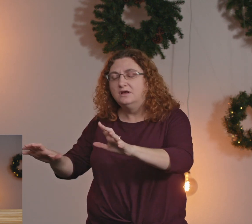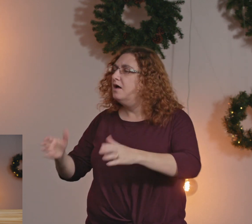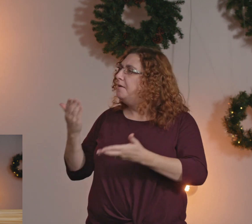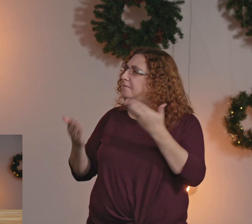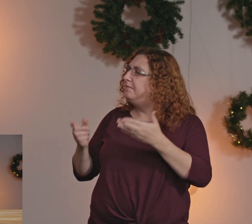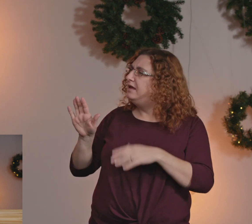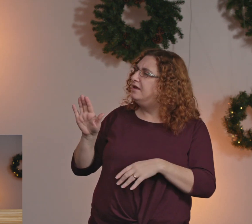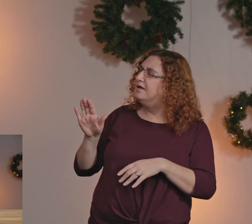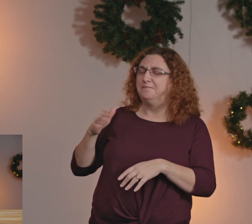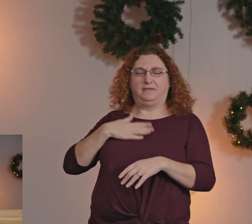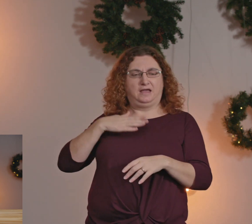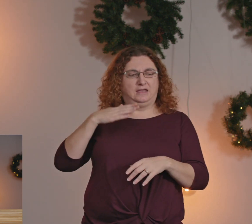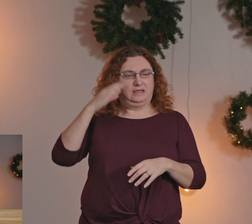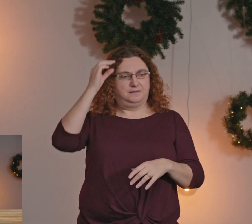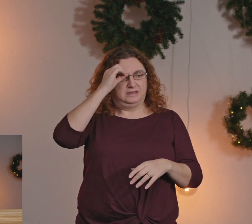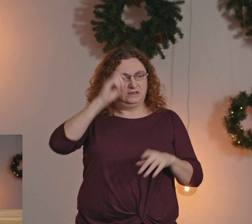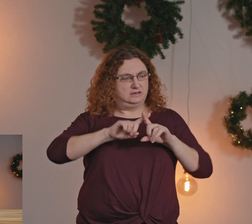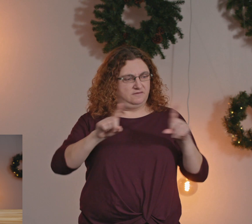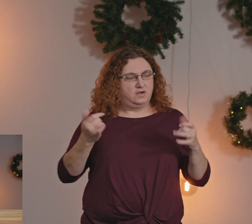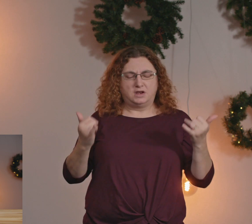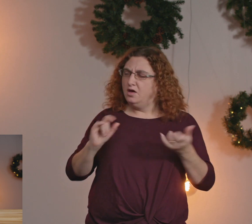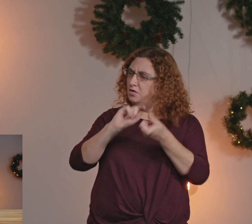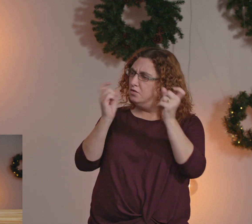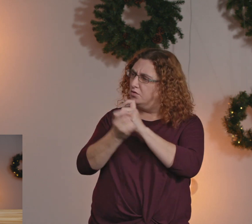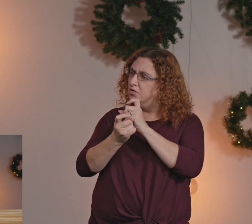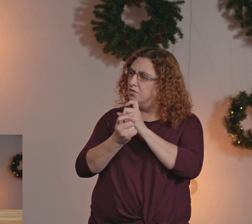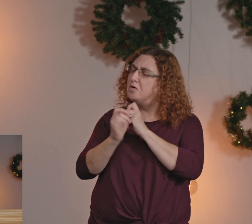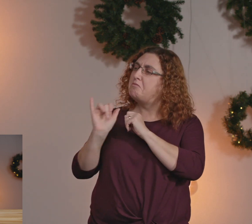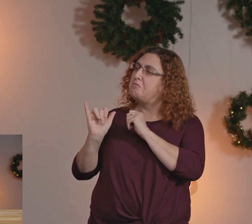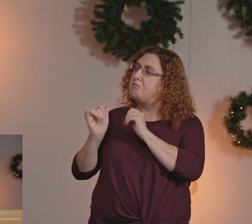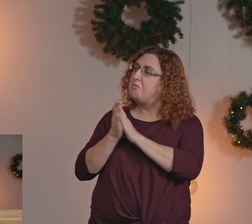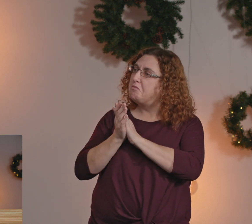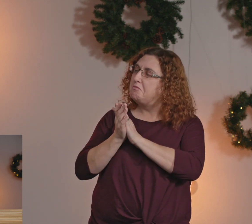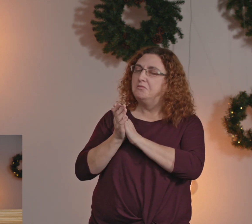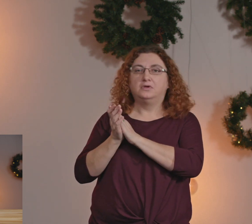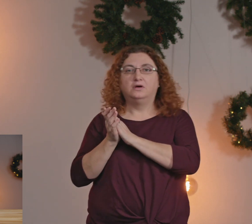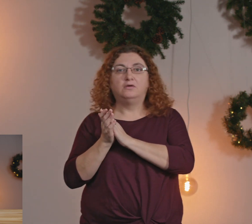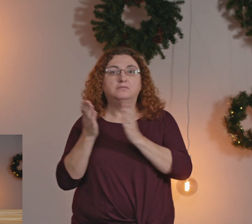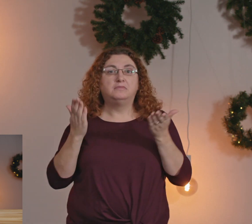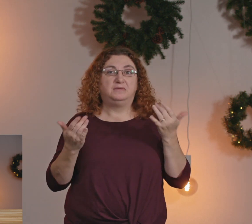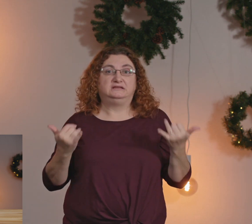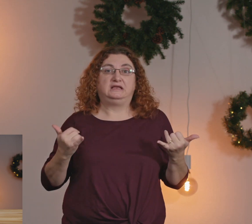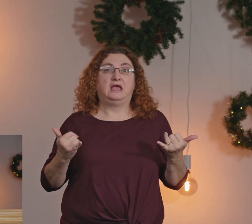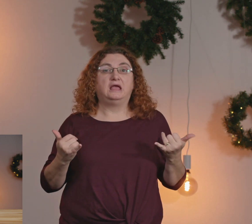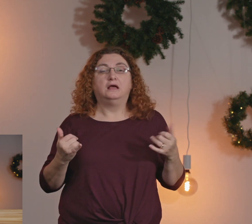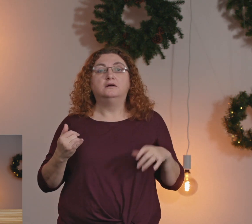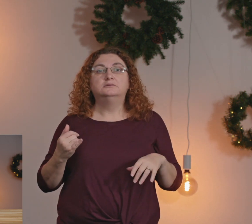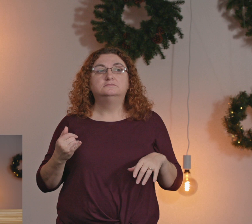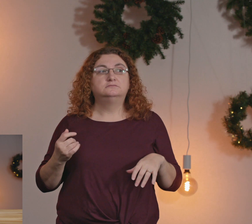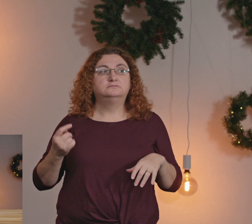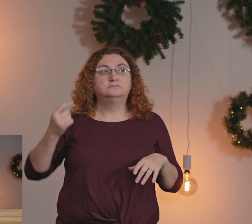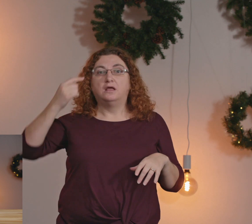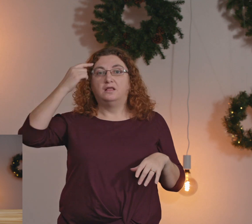my opinion about them prior was different. There are people today who might think a particular thing about me, and then they meet someone